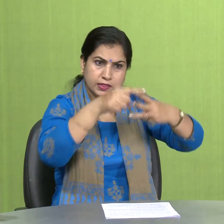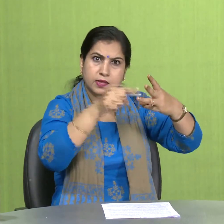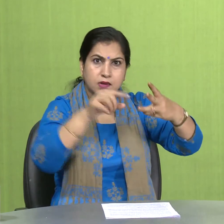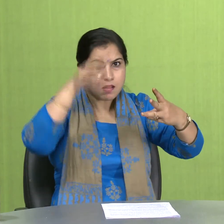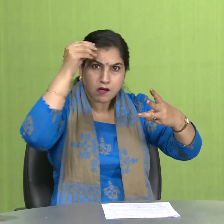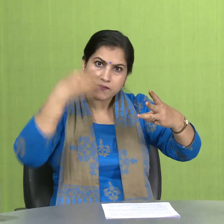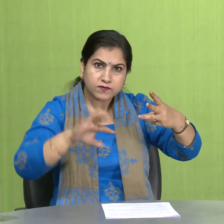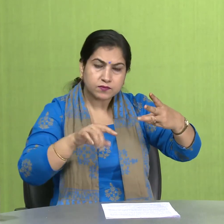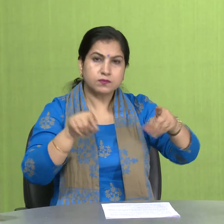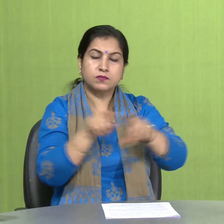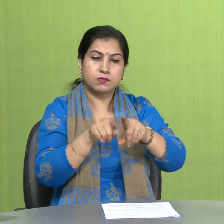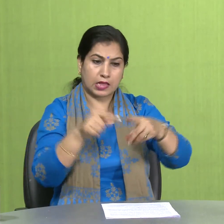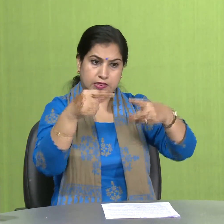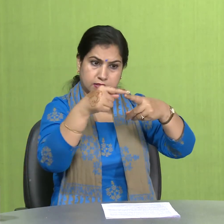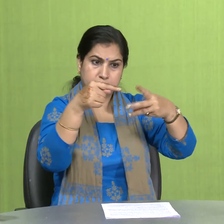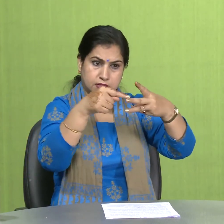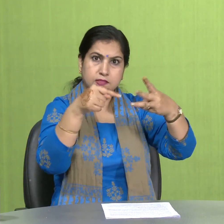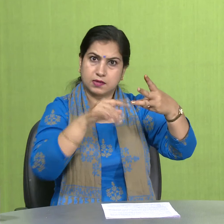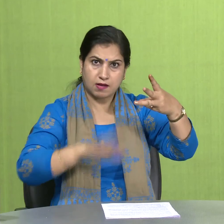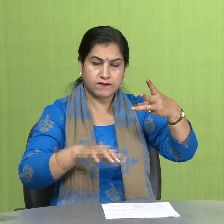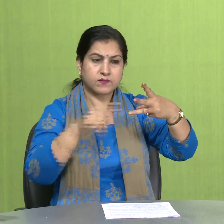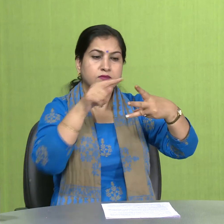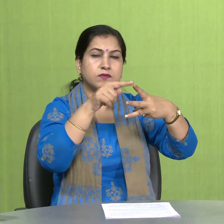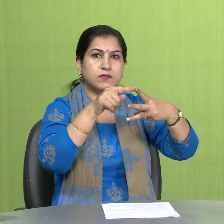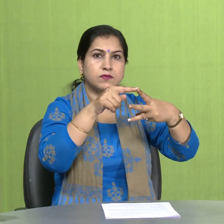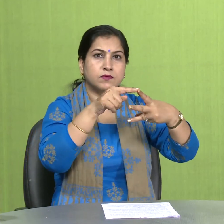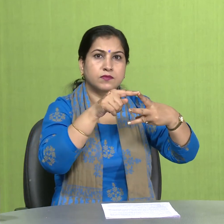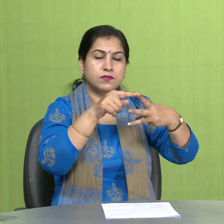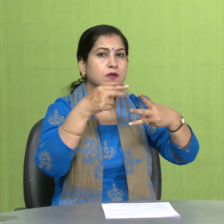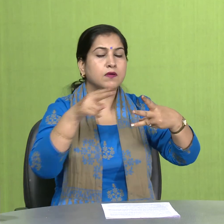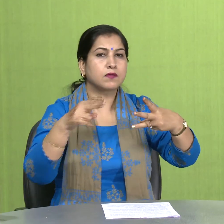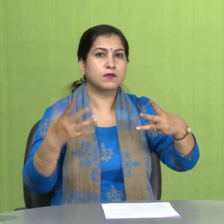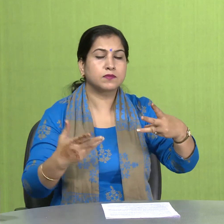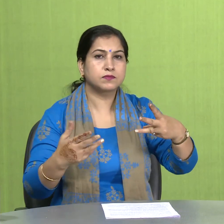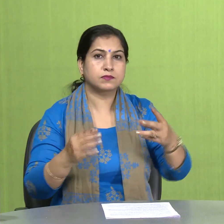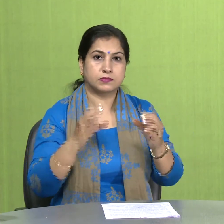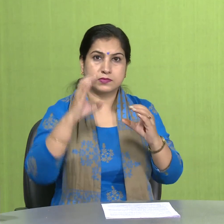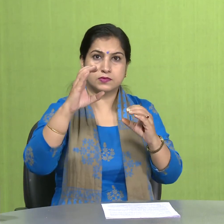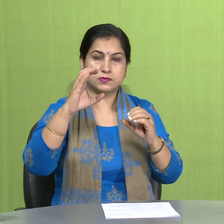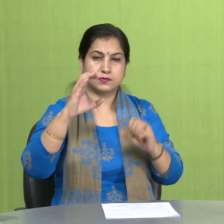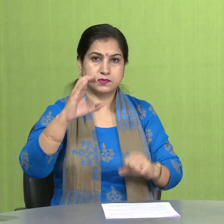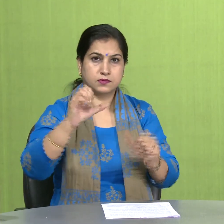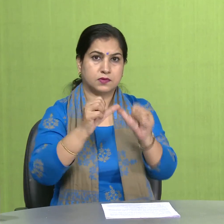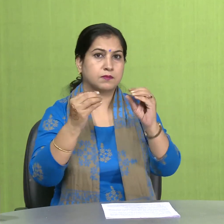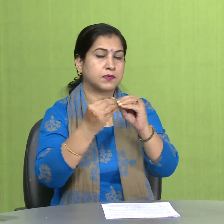We discussed 3 different categories. The first was Cabinet Ministers.